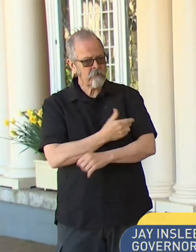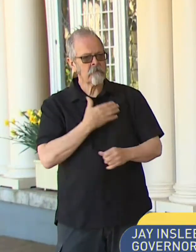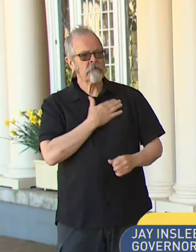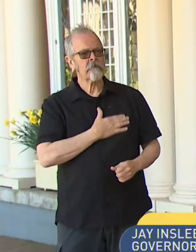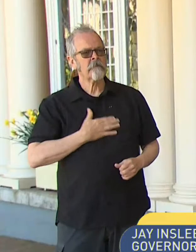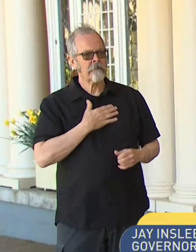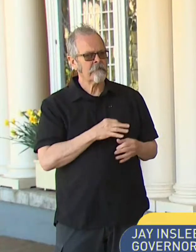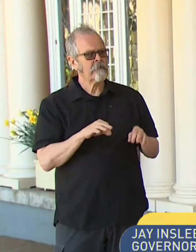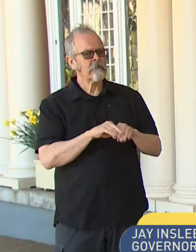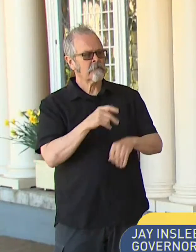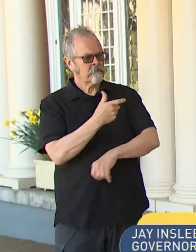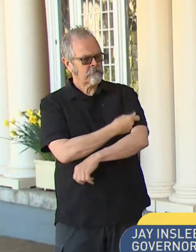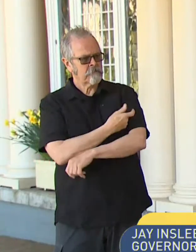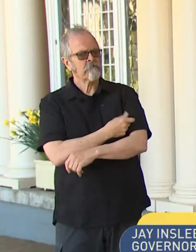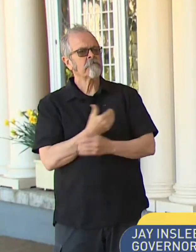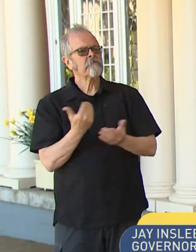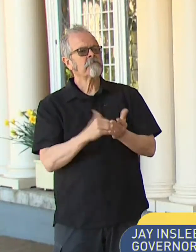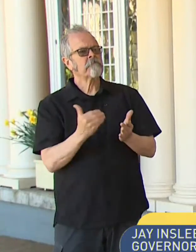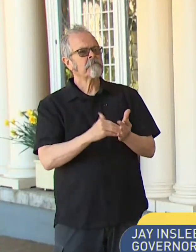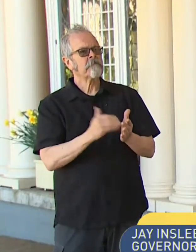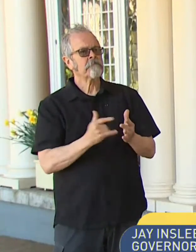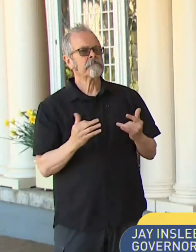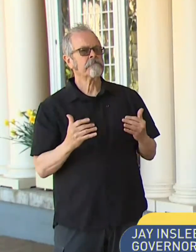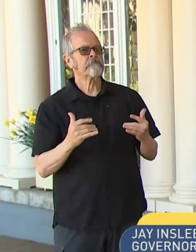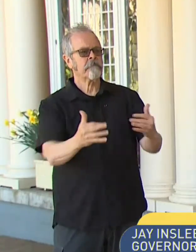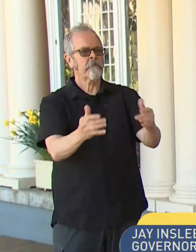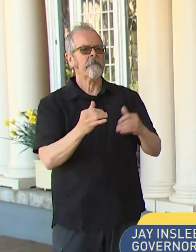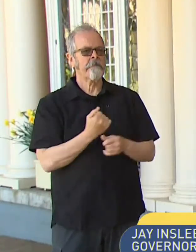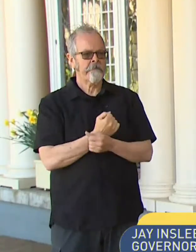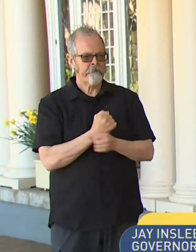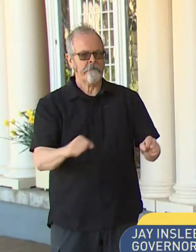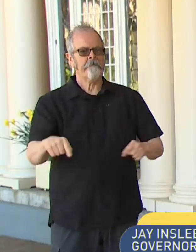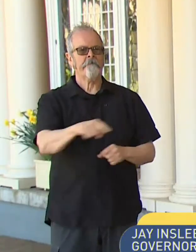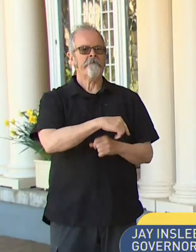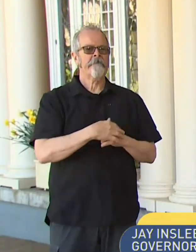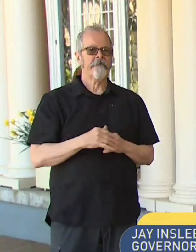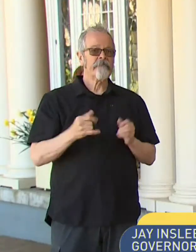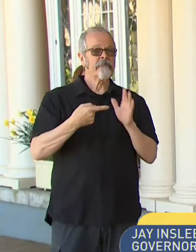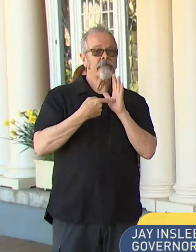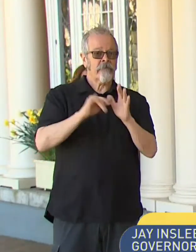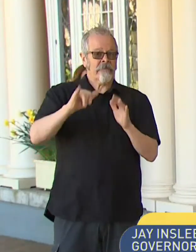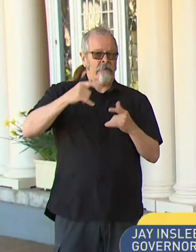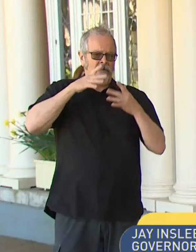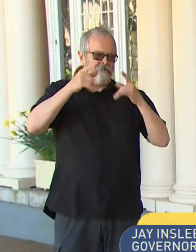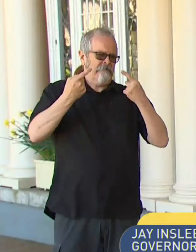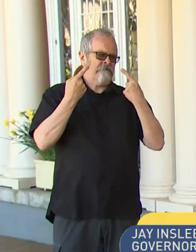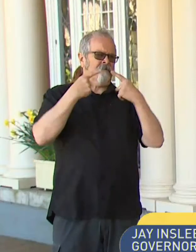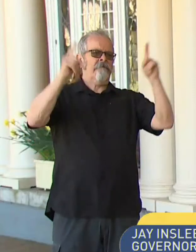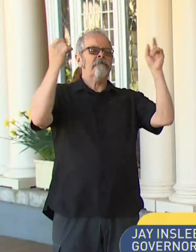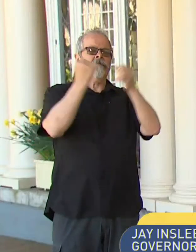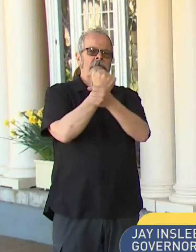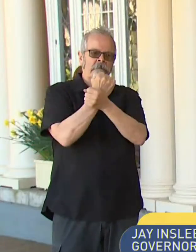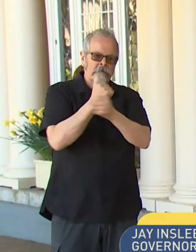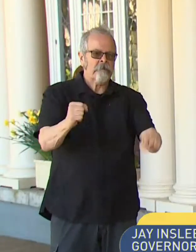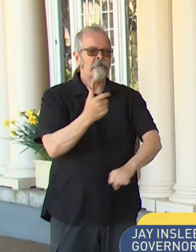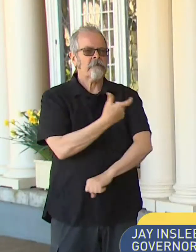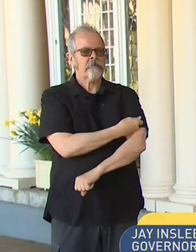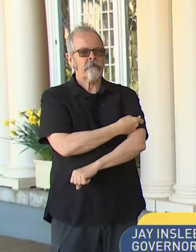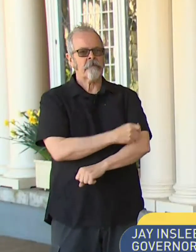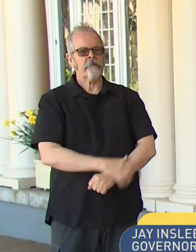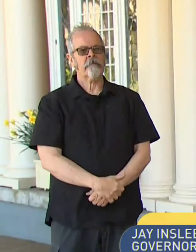frequent occasion. And it is shown to be an effective and safe vaccine. So we're